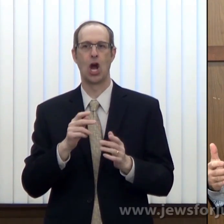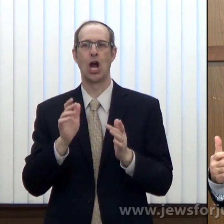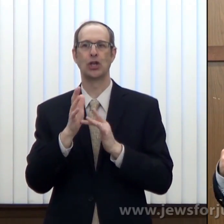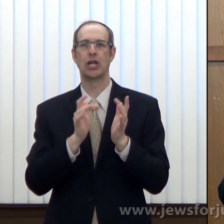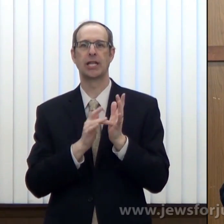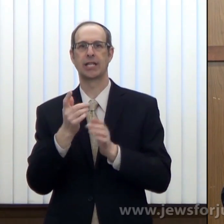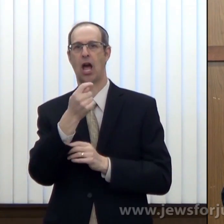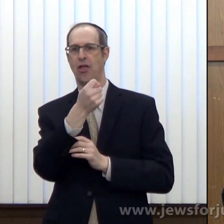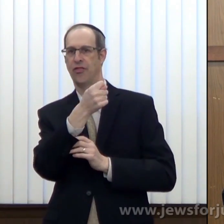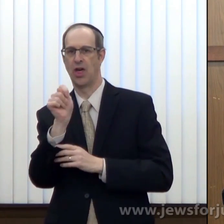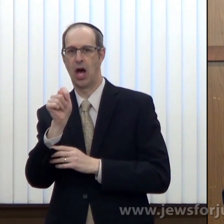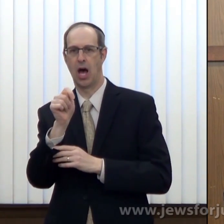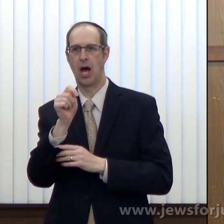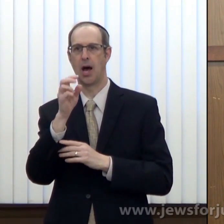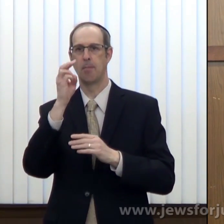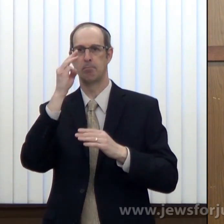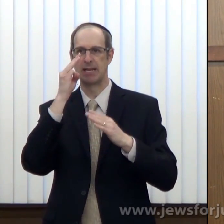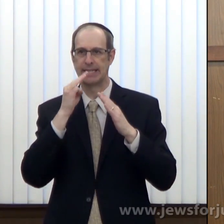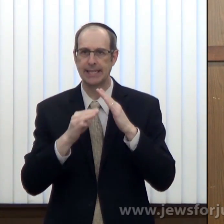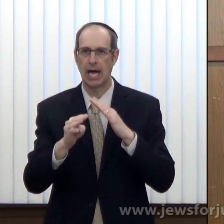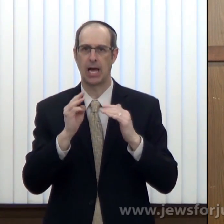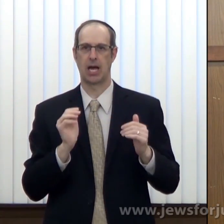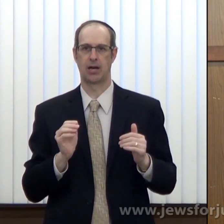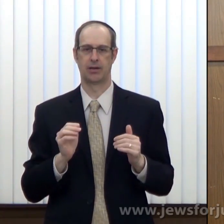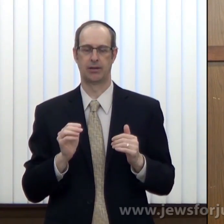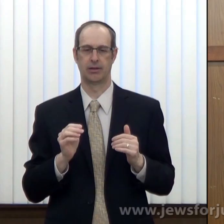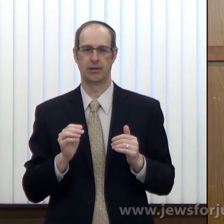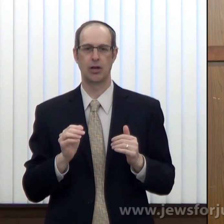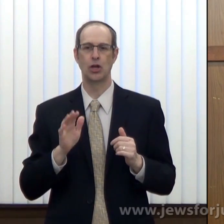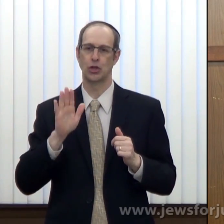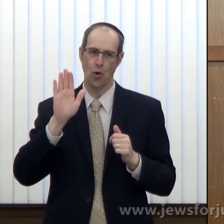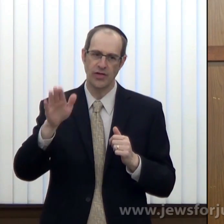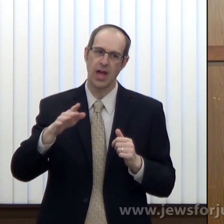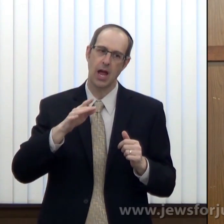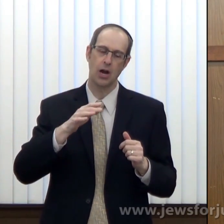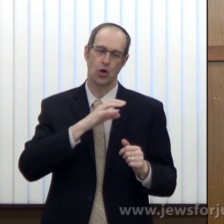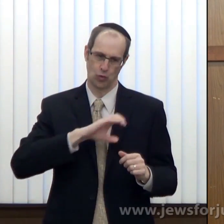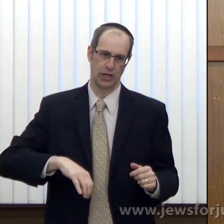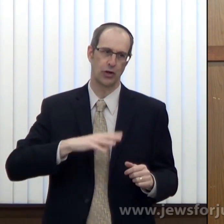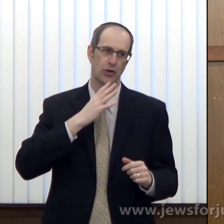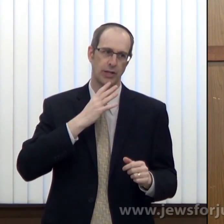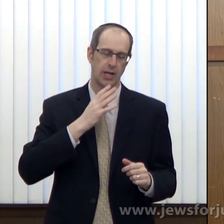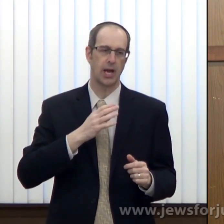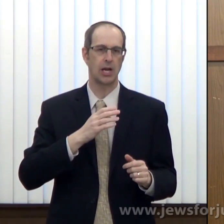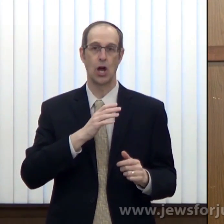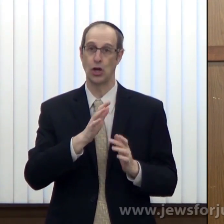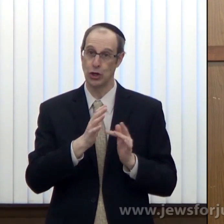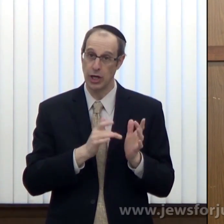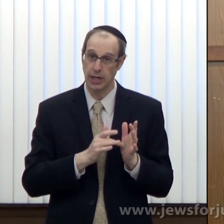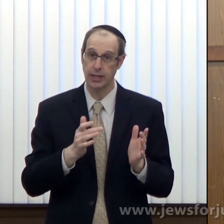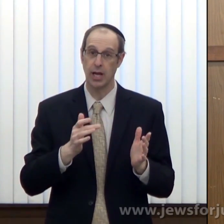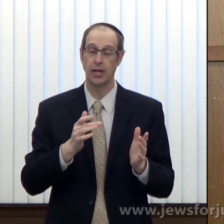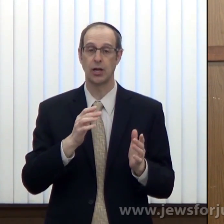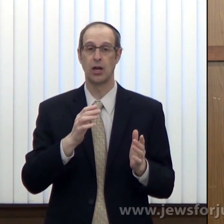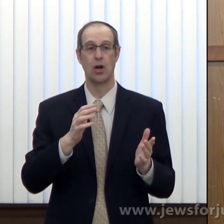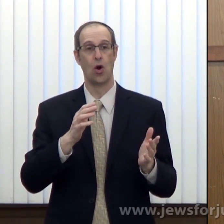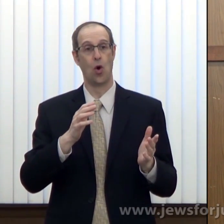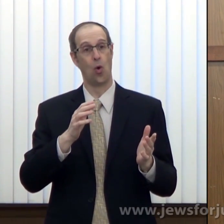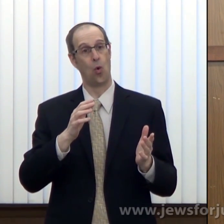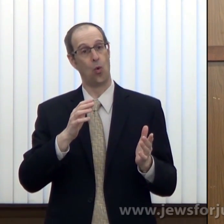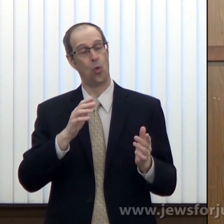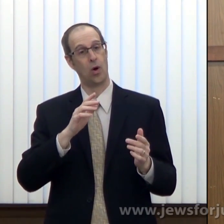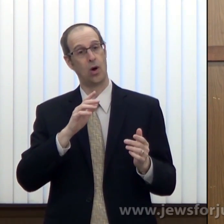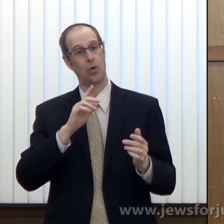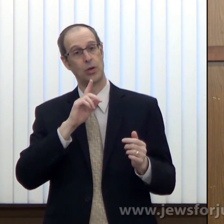the Messiah. That's the claim they're making. They're making the claim that Jesus was the Christ,